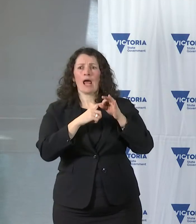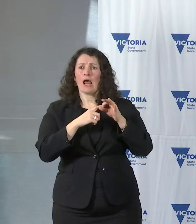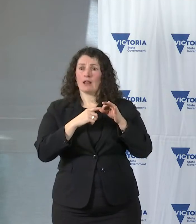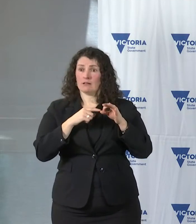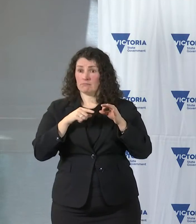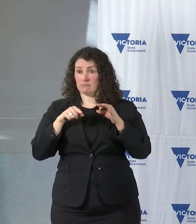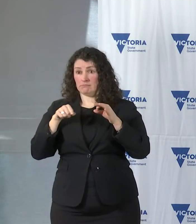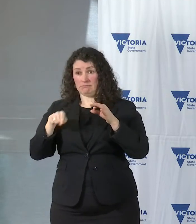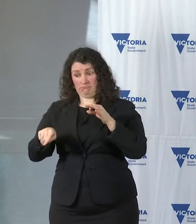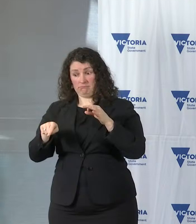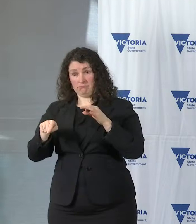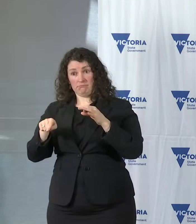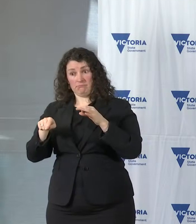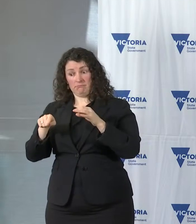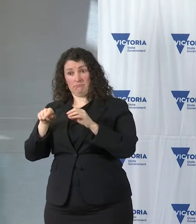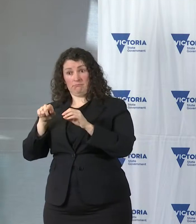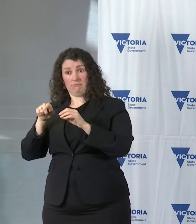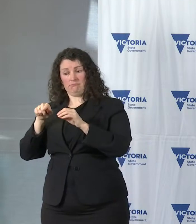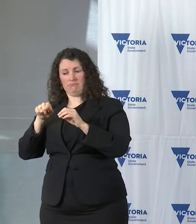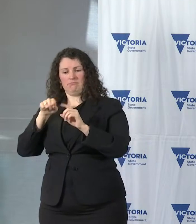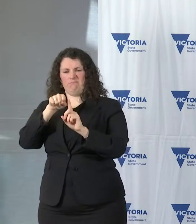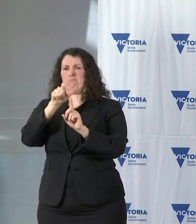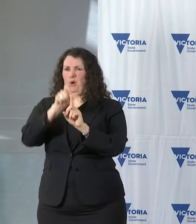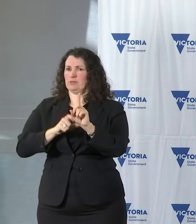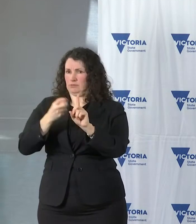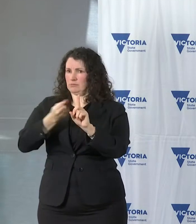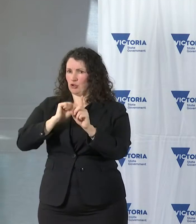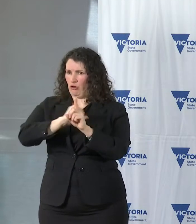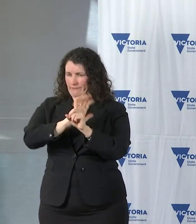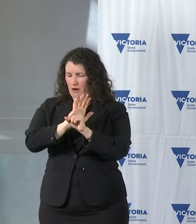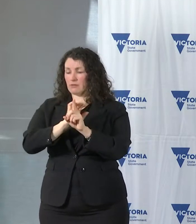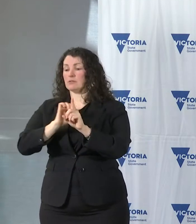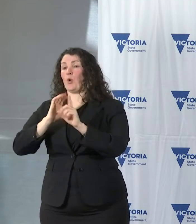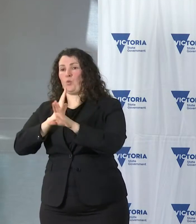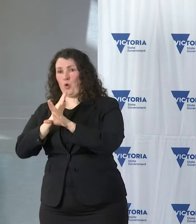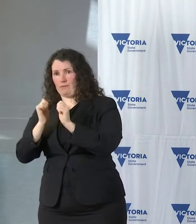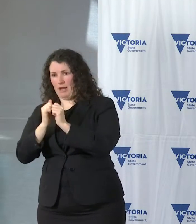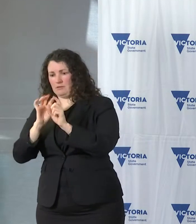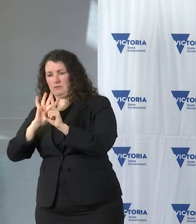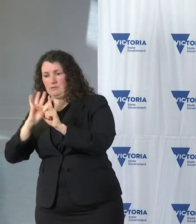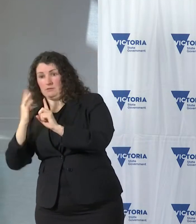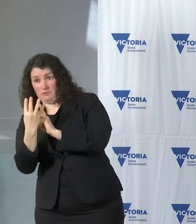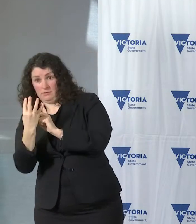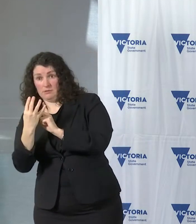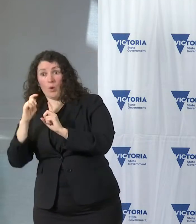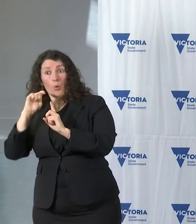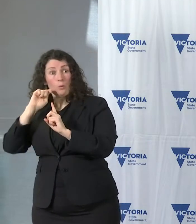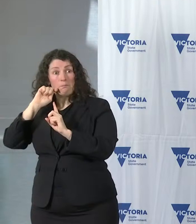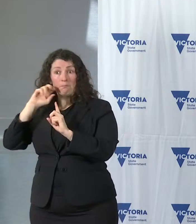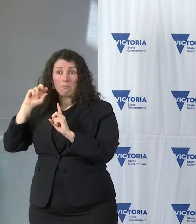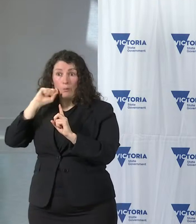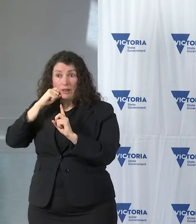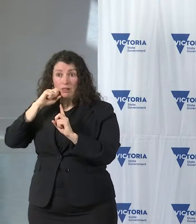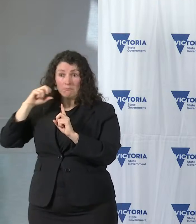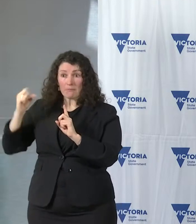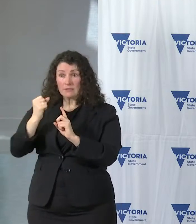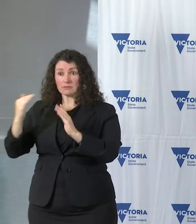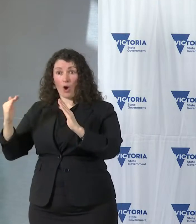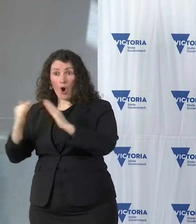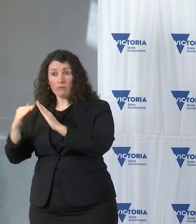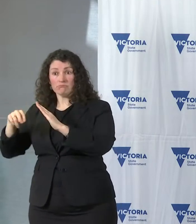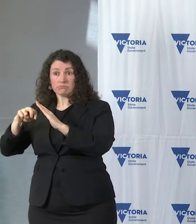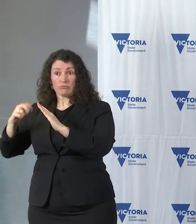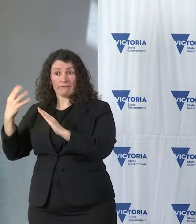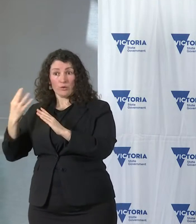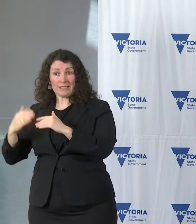that the normal risk assessments will be made, but if they're defined as primary close contacts, which I'm pretty sure they